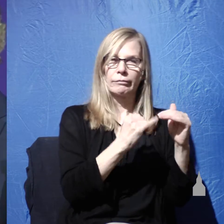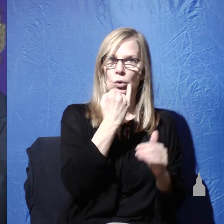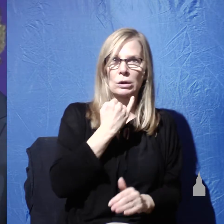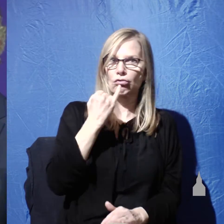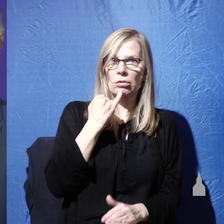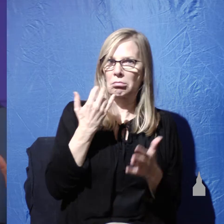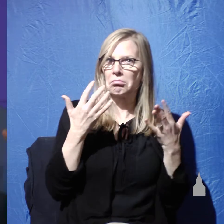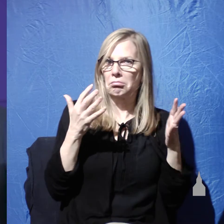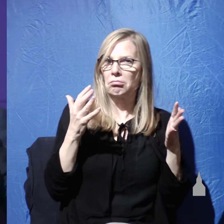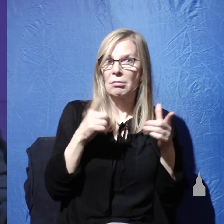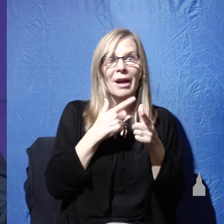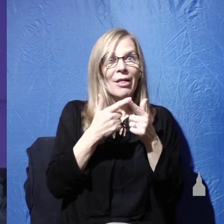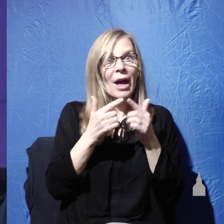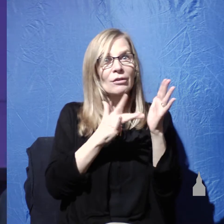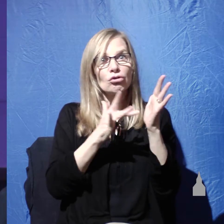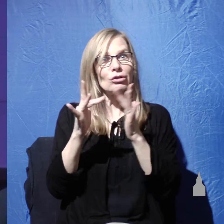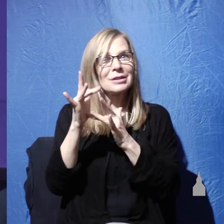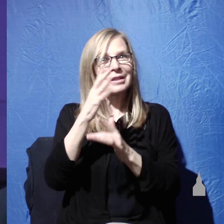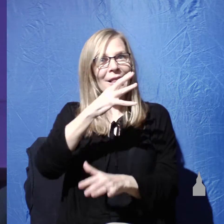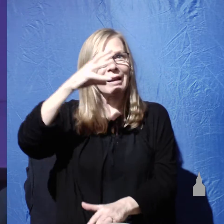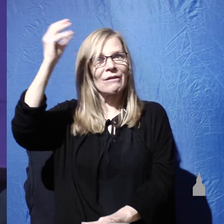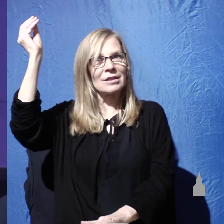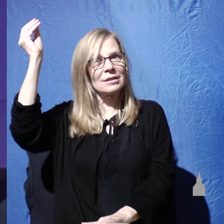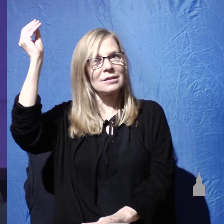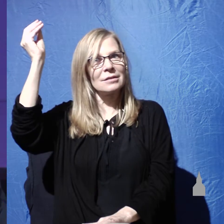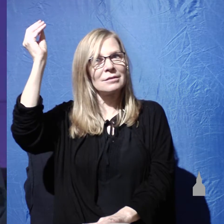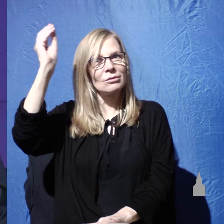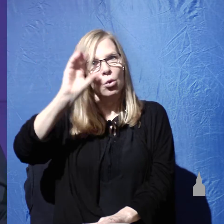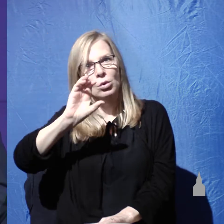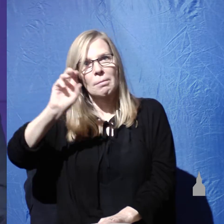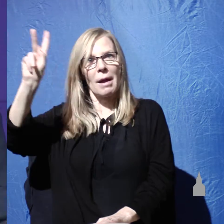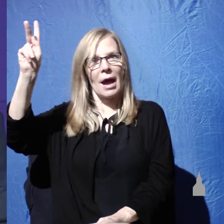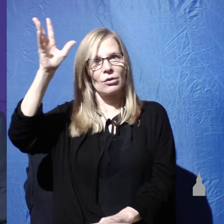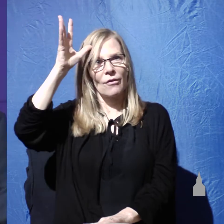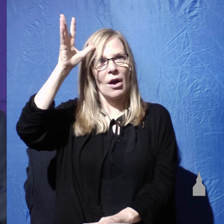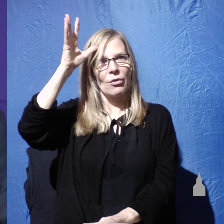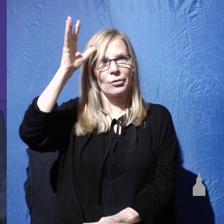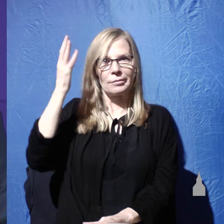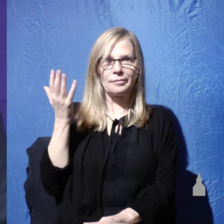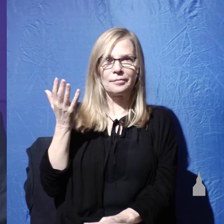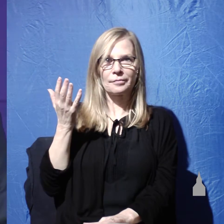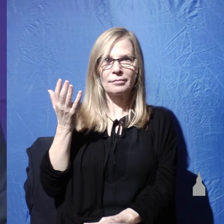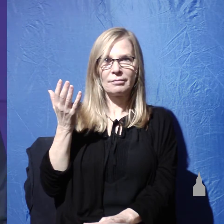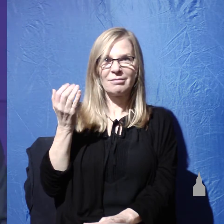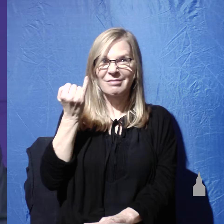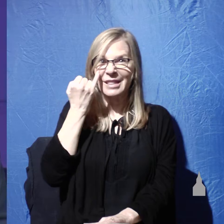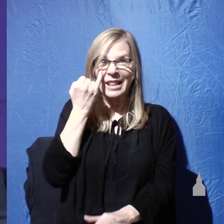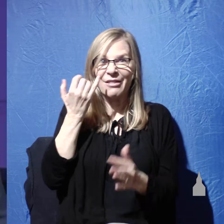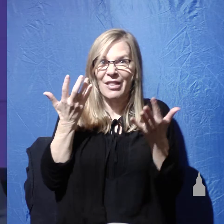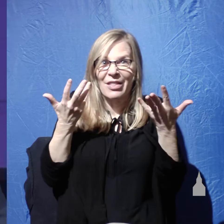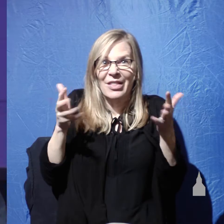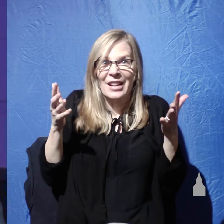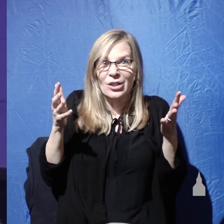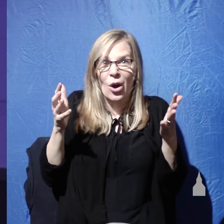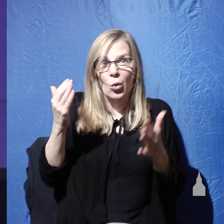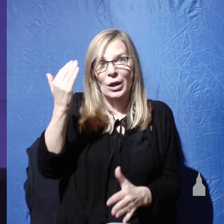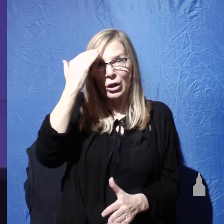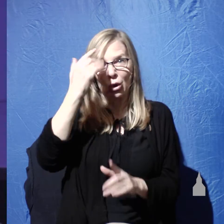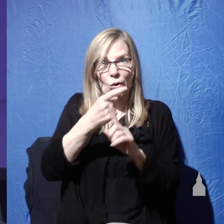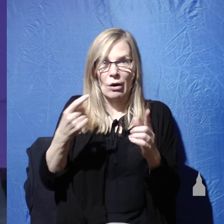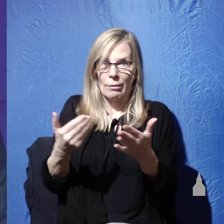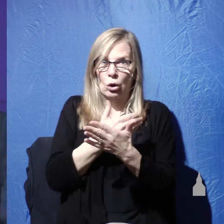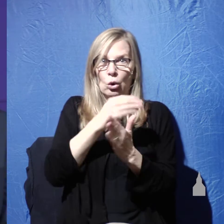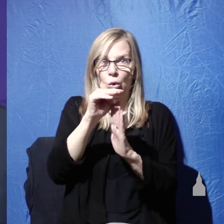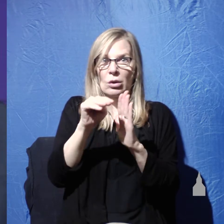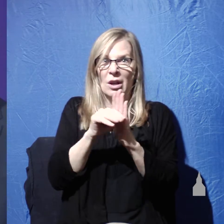leaves them as he ascends back to the Father in glory. Now, if this were all we were told from the New Testament, it